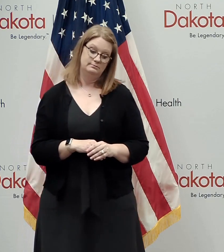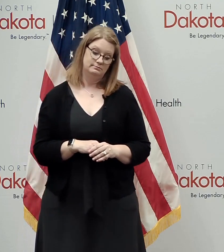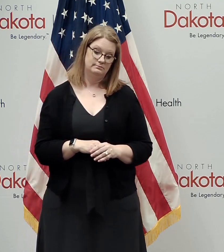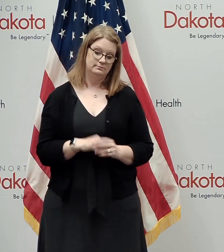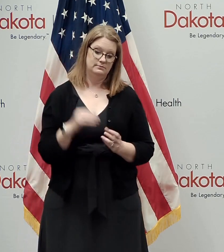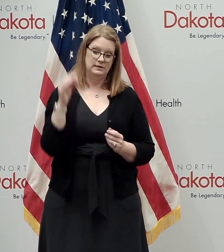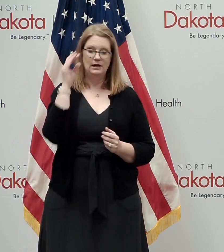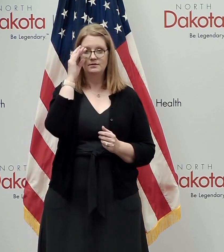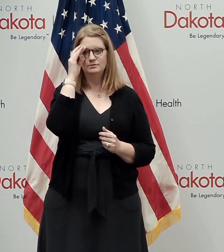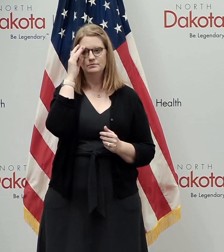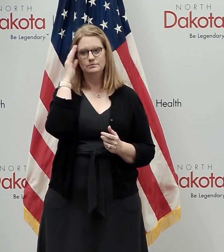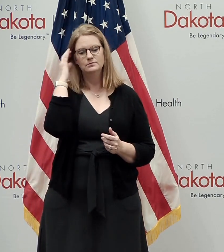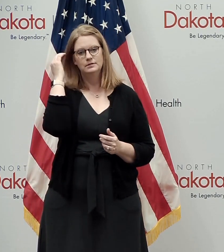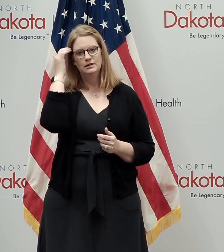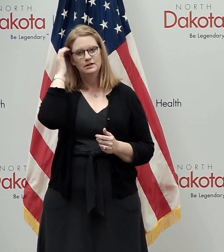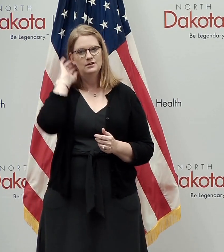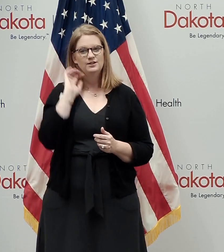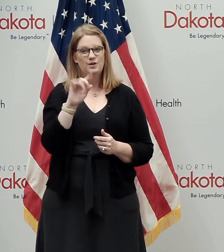We're teaching our kids